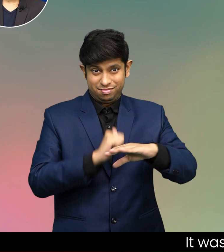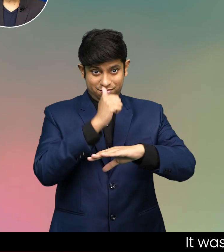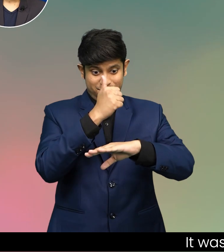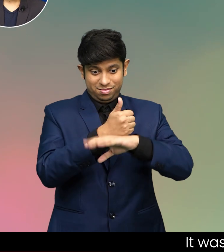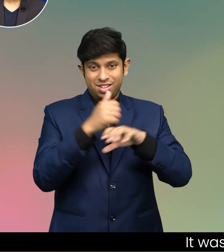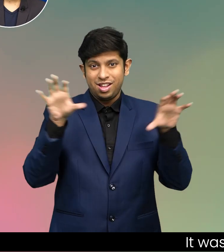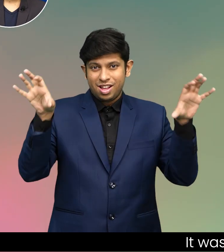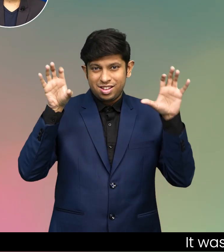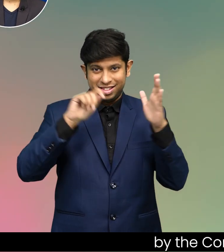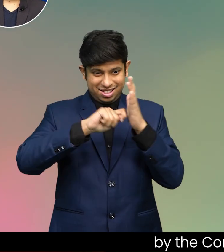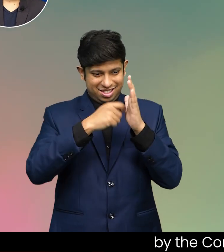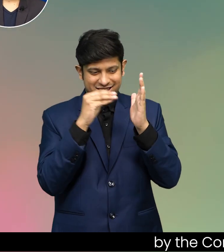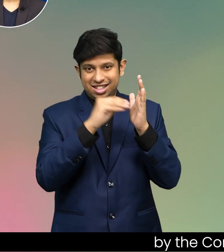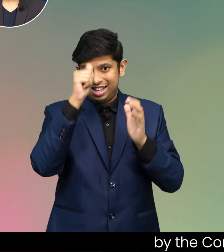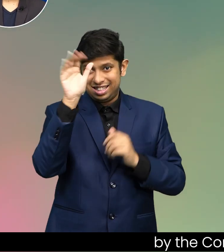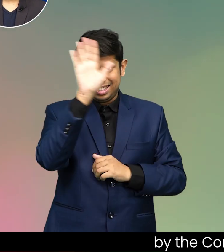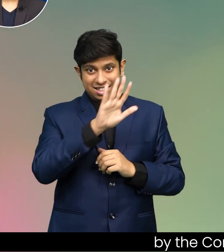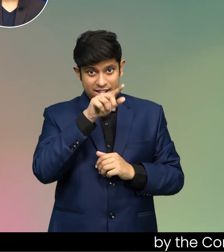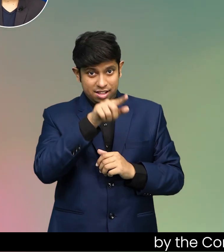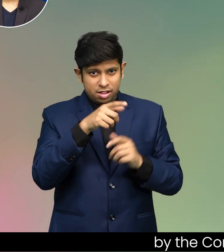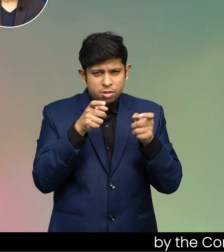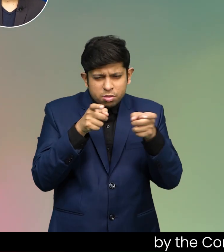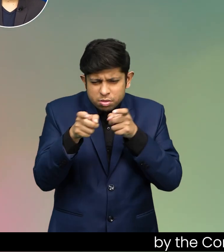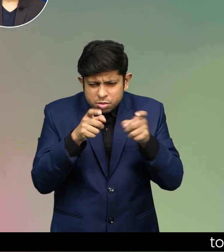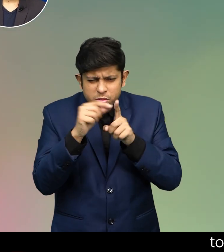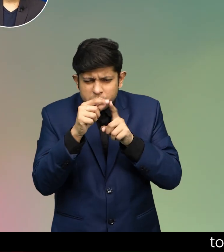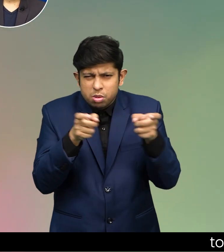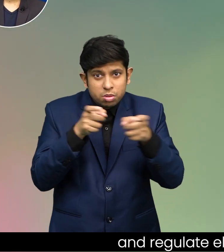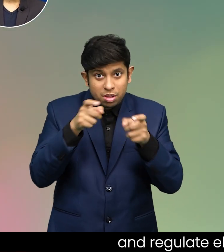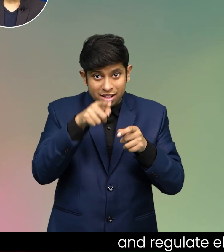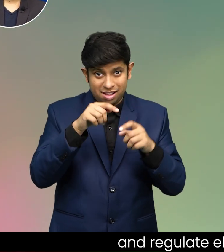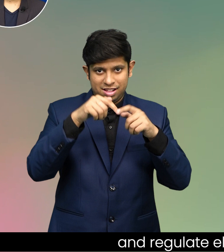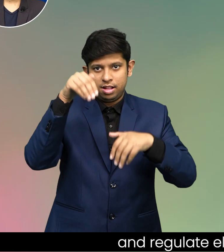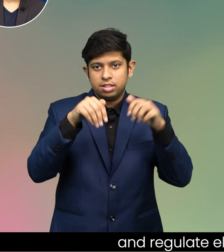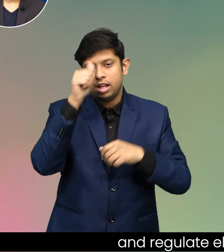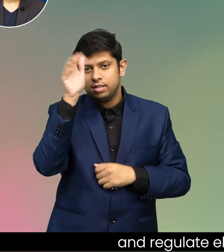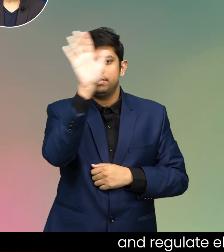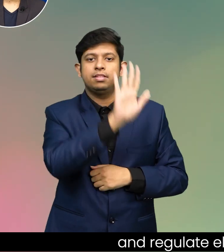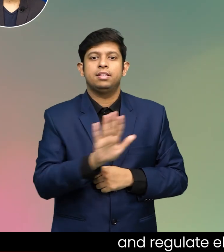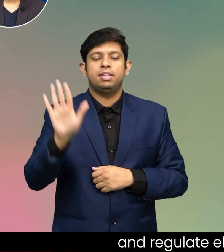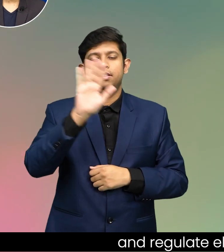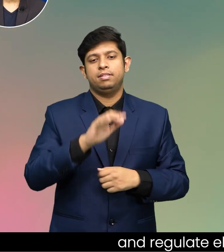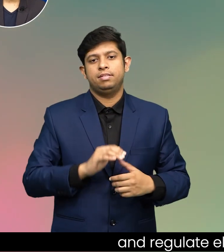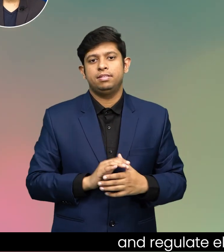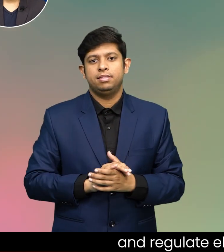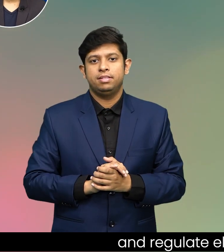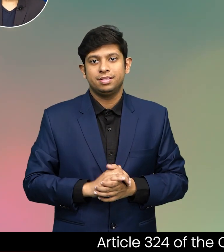was established by the Constitution of India to conduct and regulate elections in the